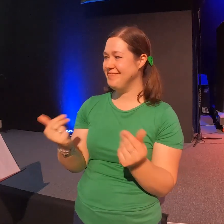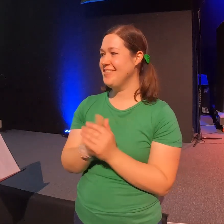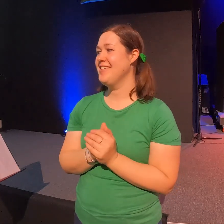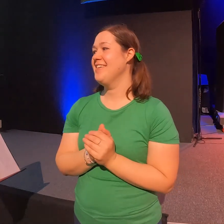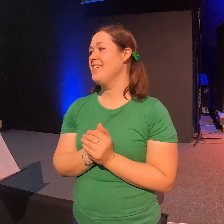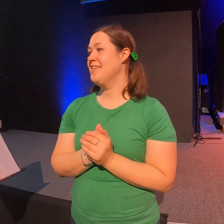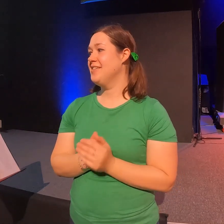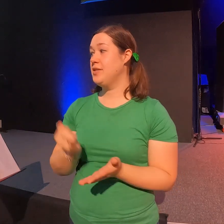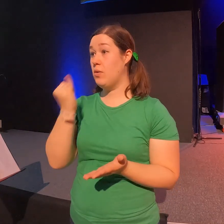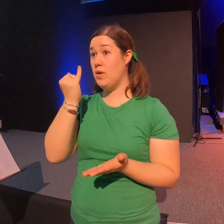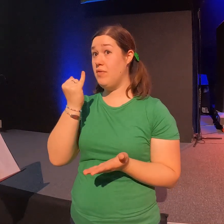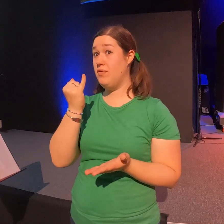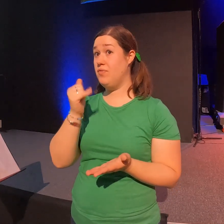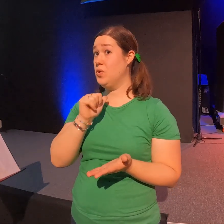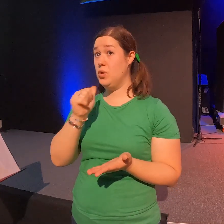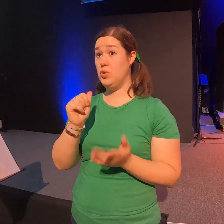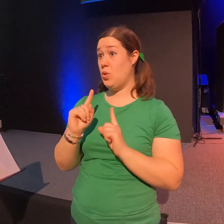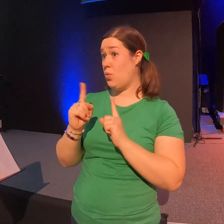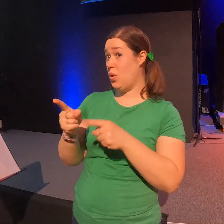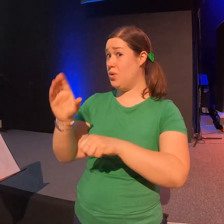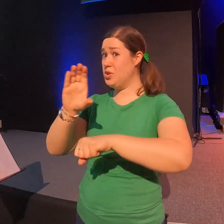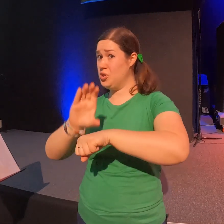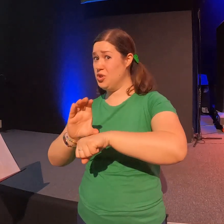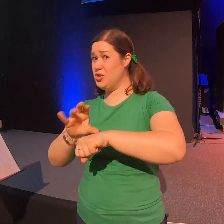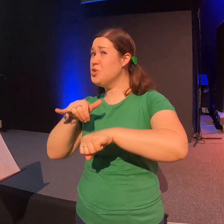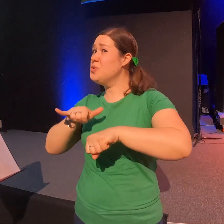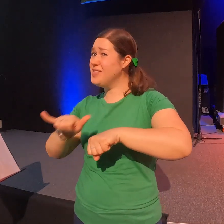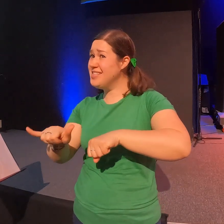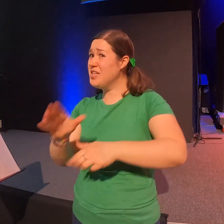If you don't go to church, are you still a Christian?